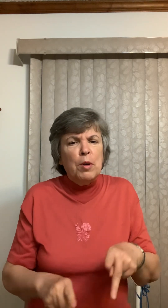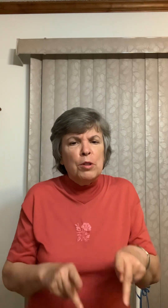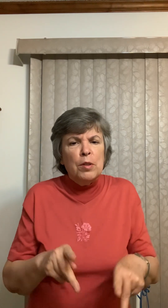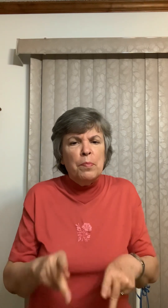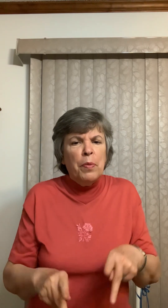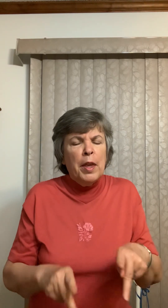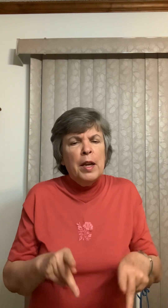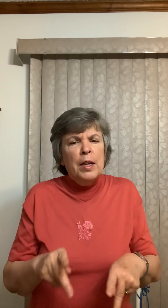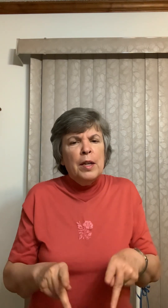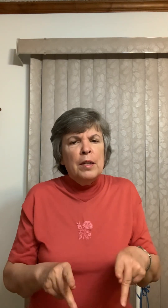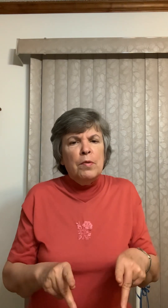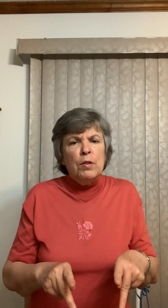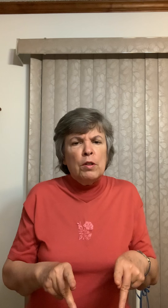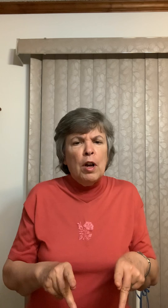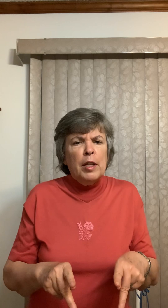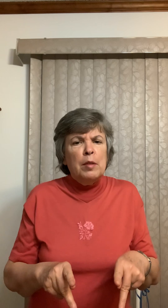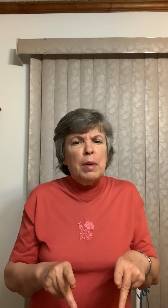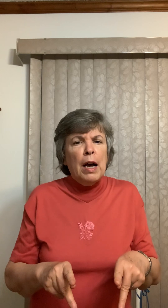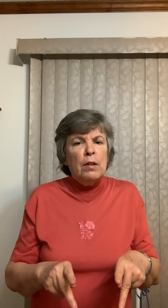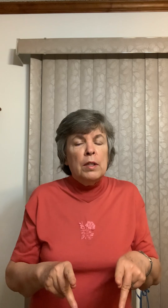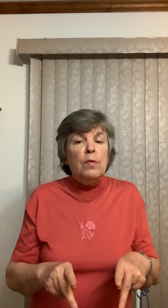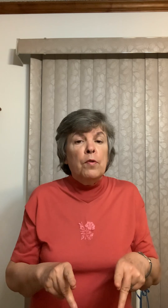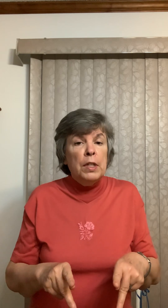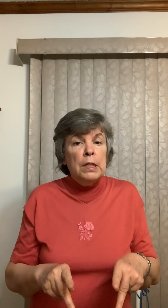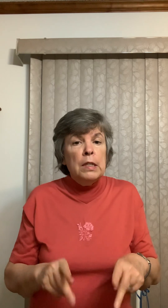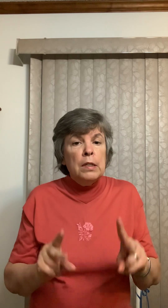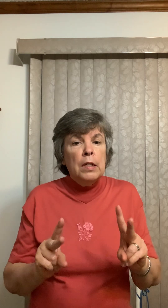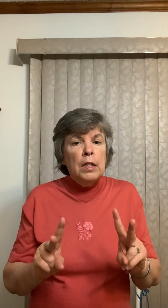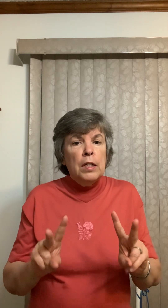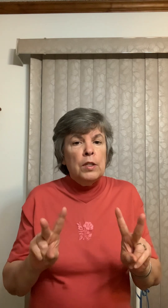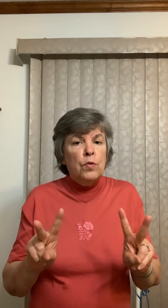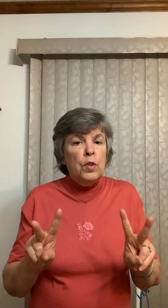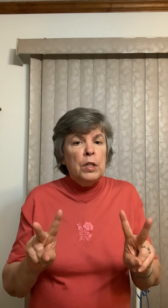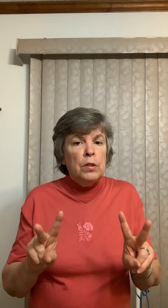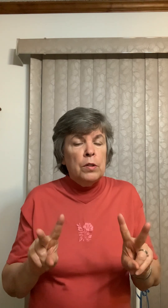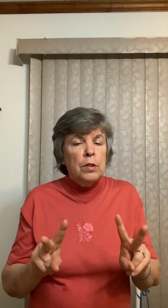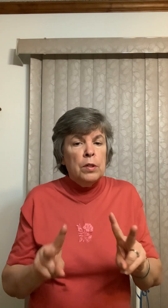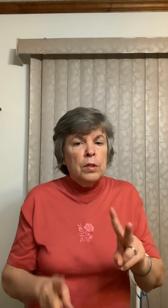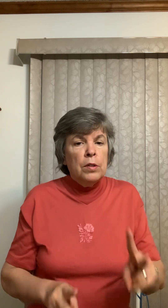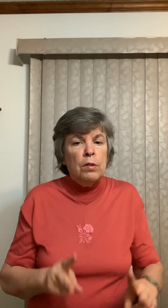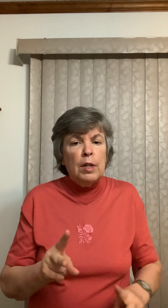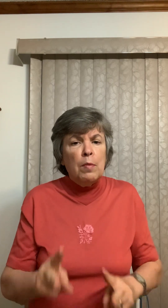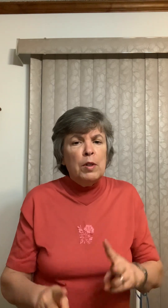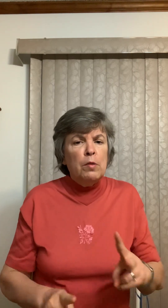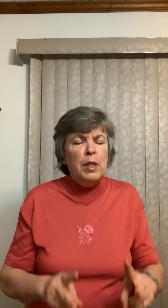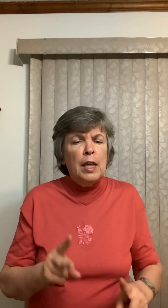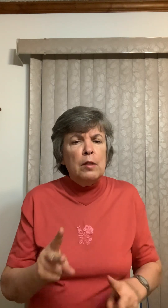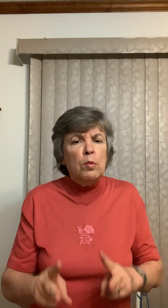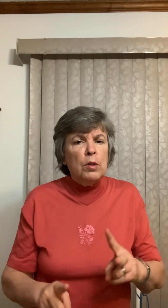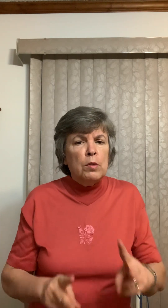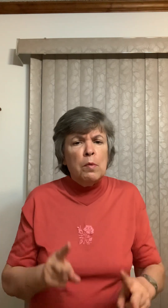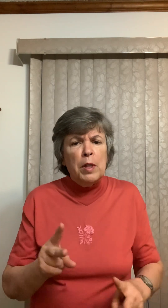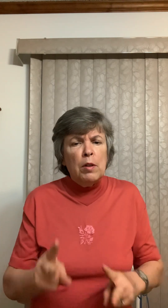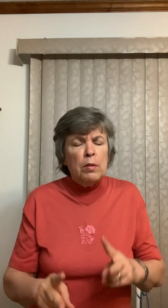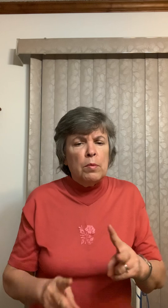motion. If you're talking about visit, it's V's. So again, we do related words when we learn